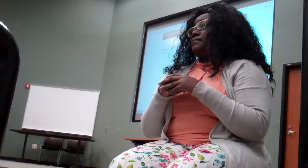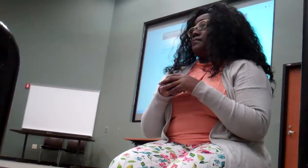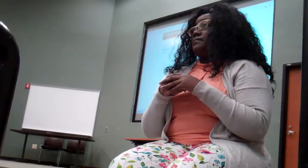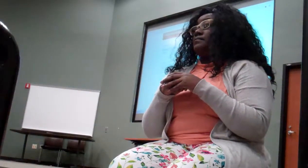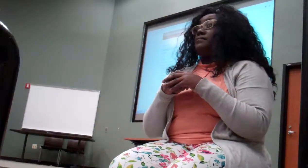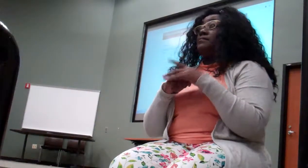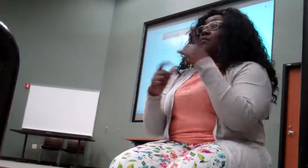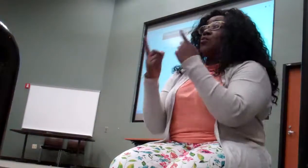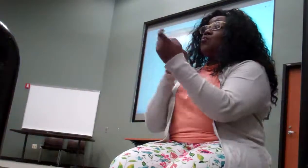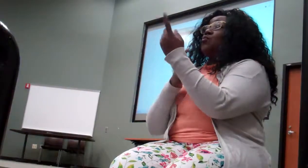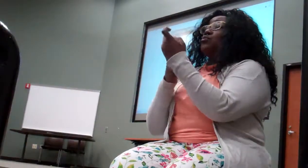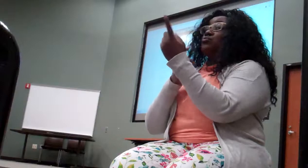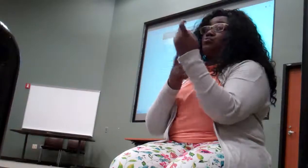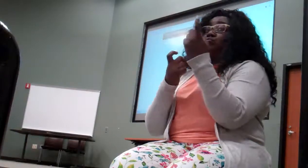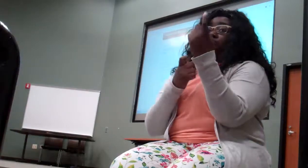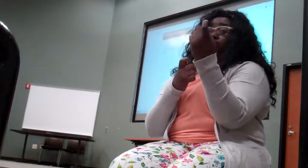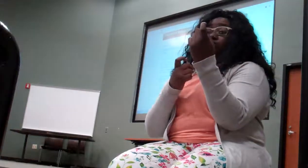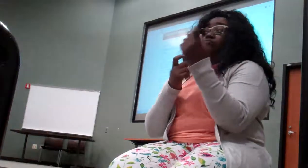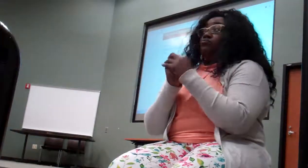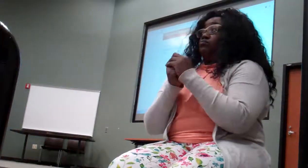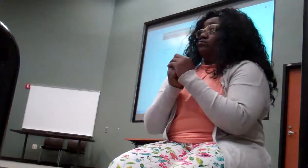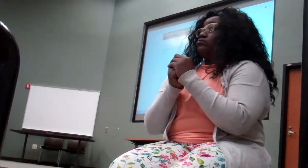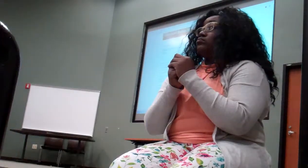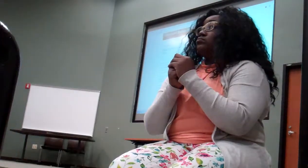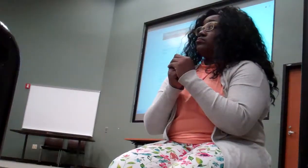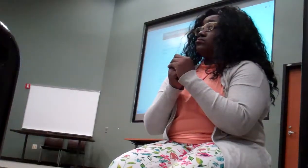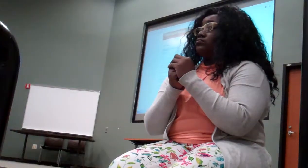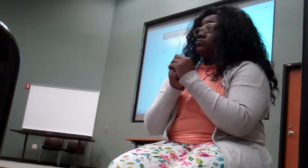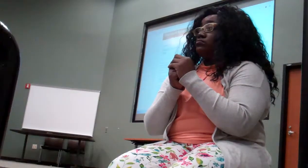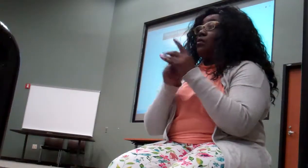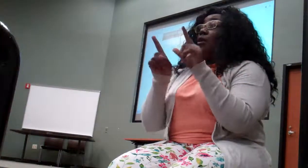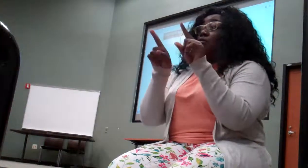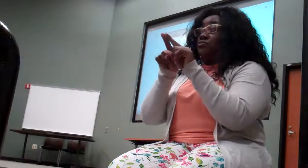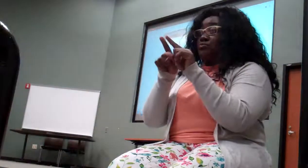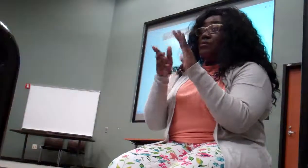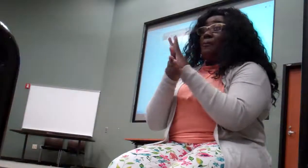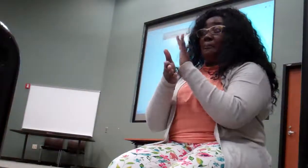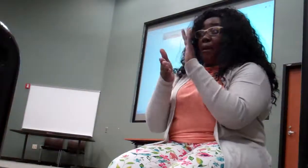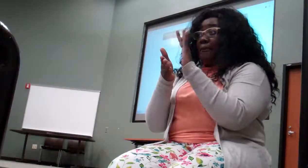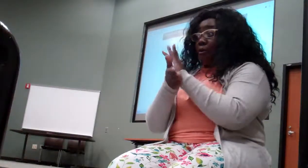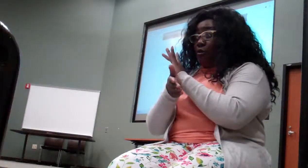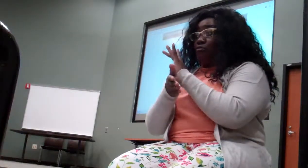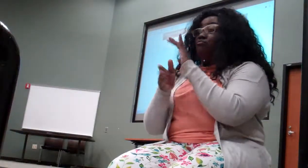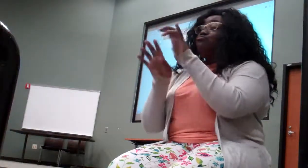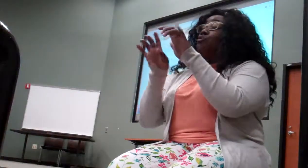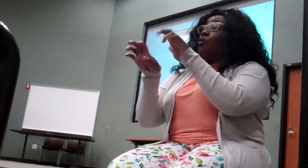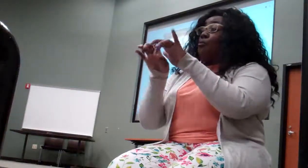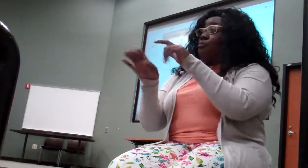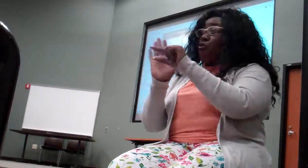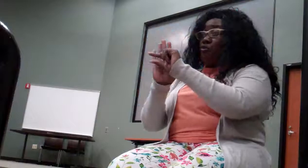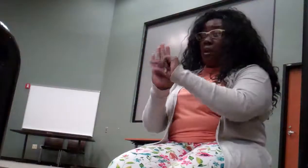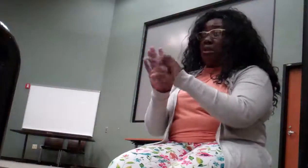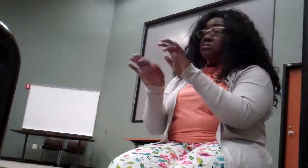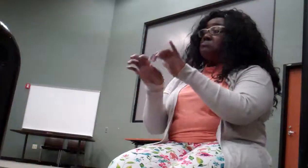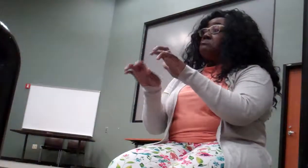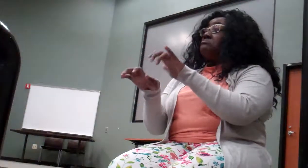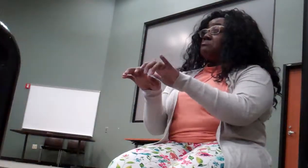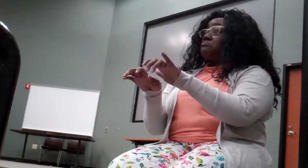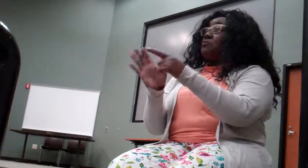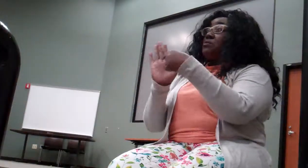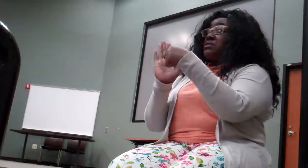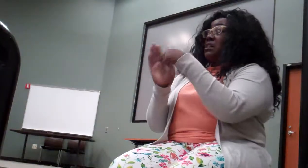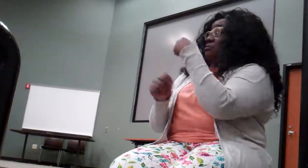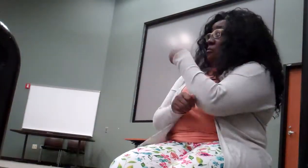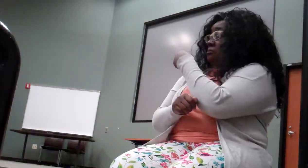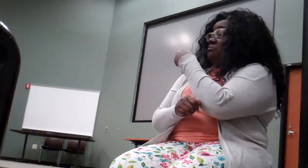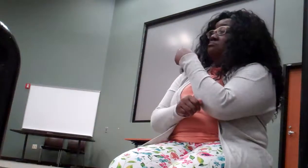Any questions? So again, that Excel sheet, you need to plug in your own scores. All those are just examples, so make